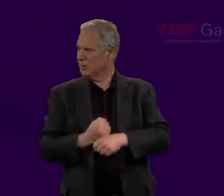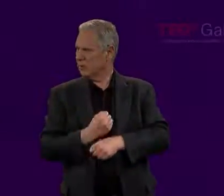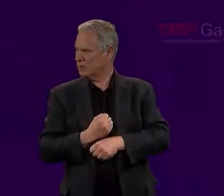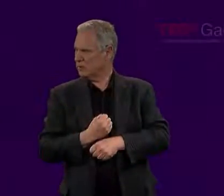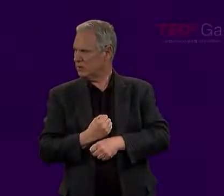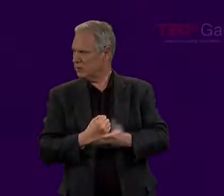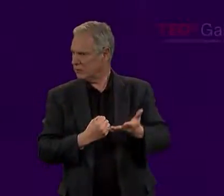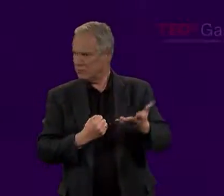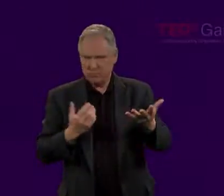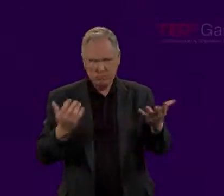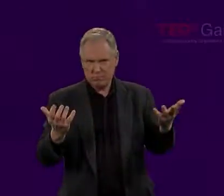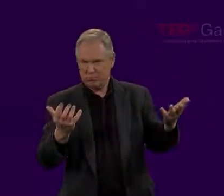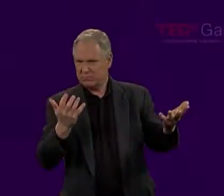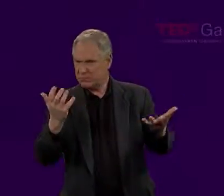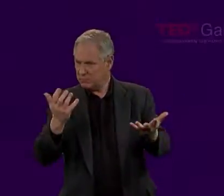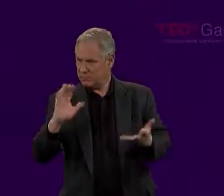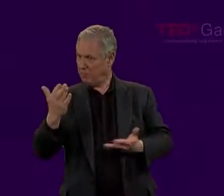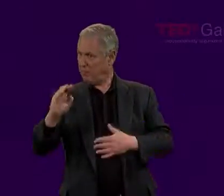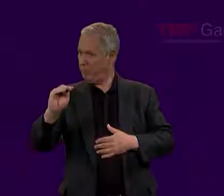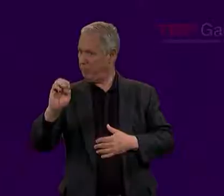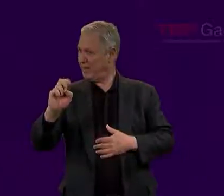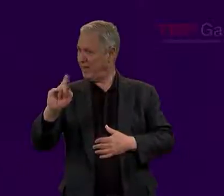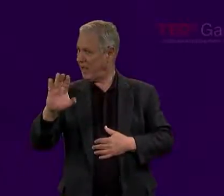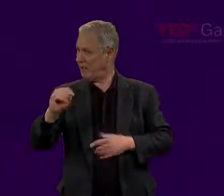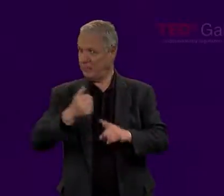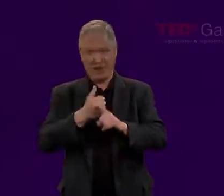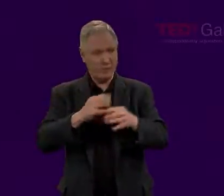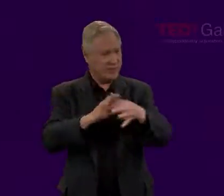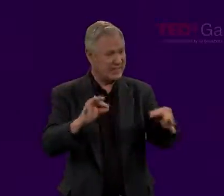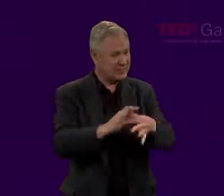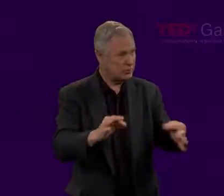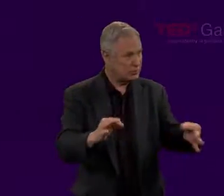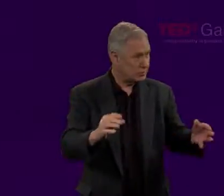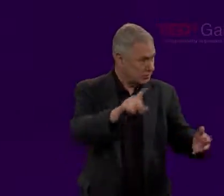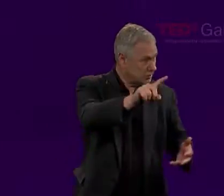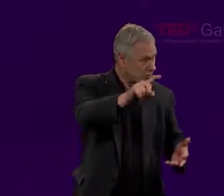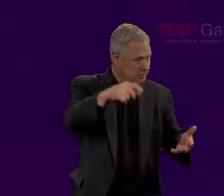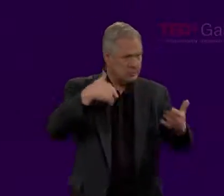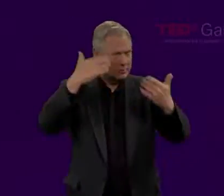Until now, we've trying to figure out who won.